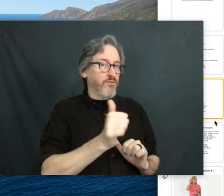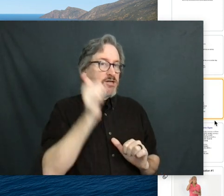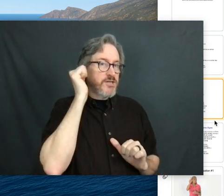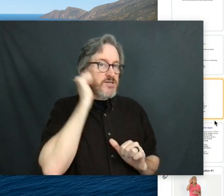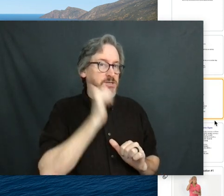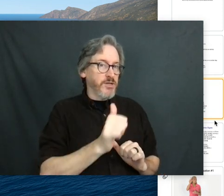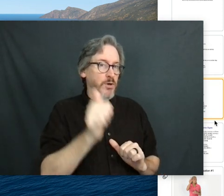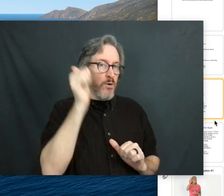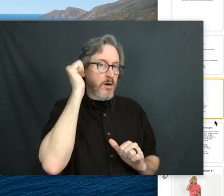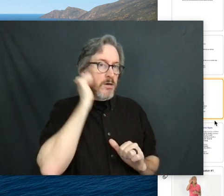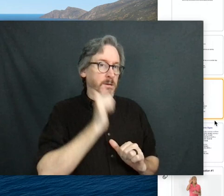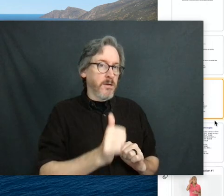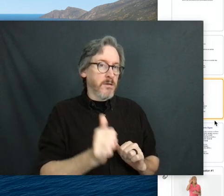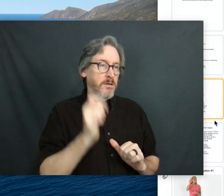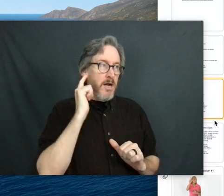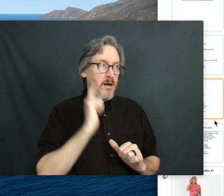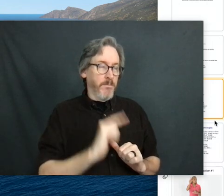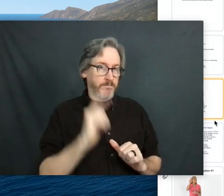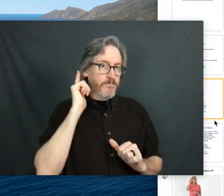day brushes your